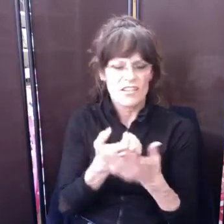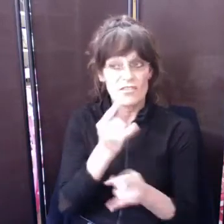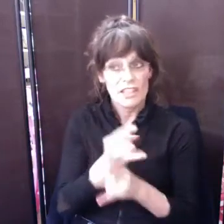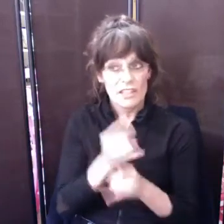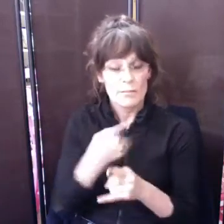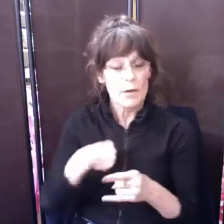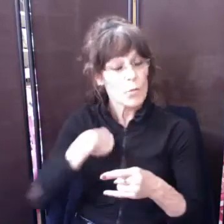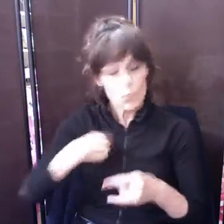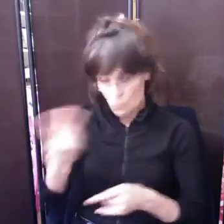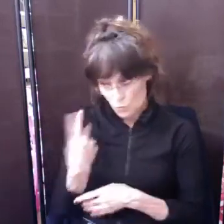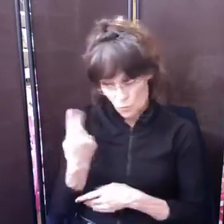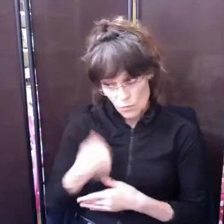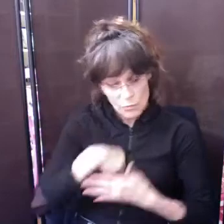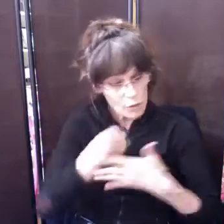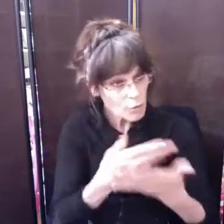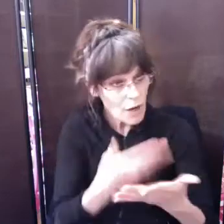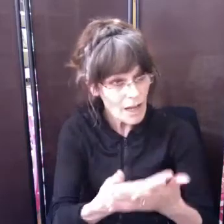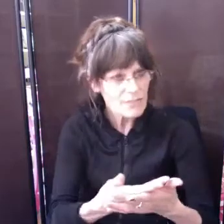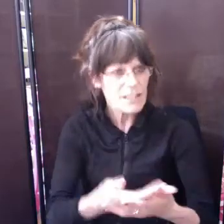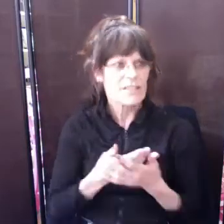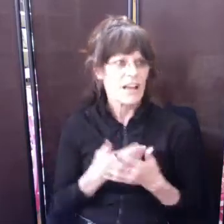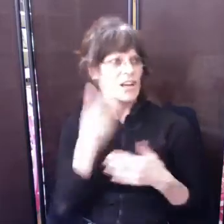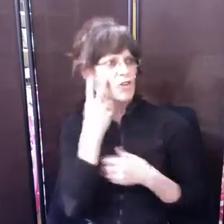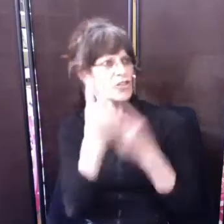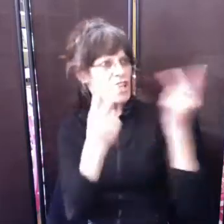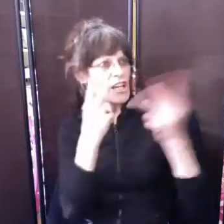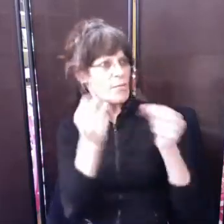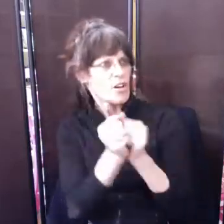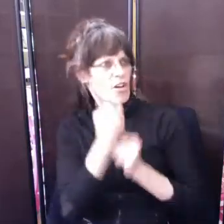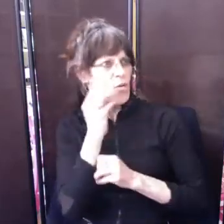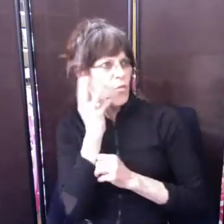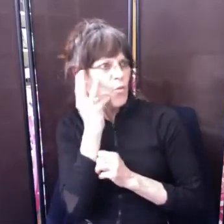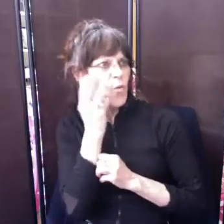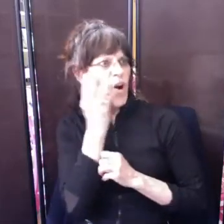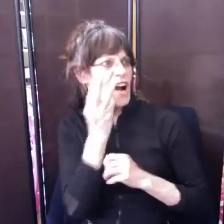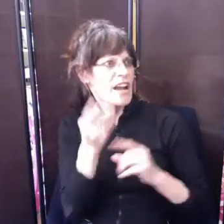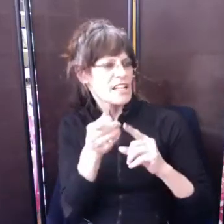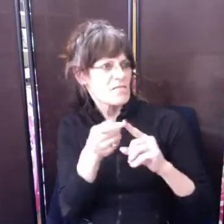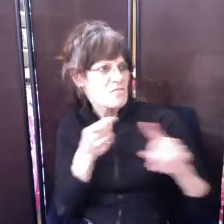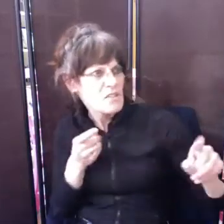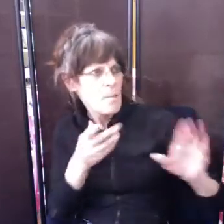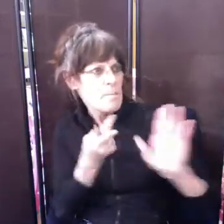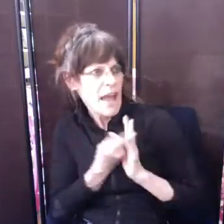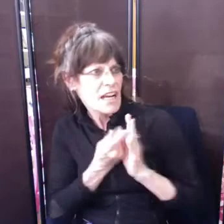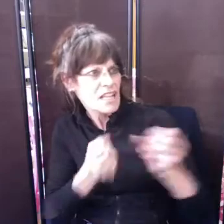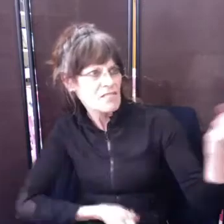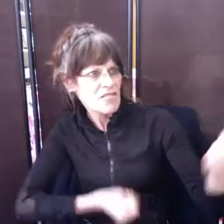up there, and they were unloading a lot of gallon jugs of wine out of the back of a station wagon, so I was happy. And anyway, I spent the